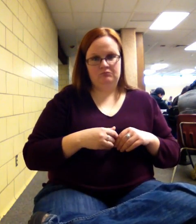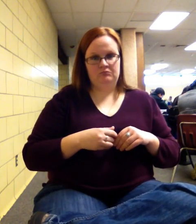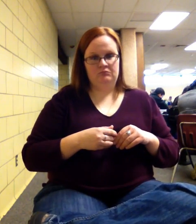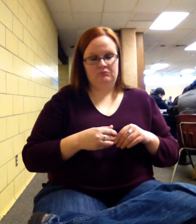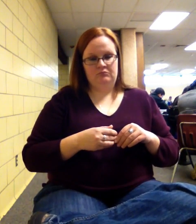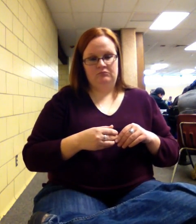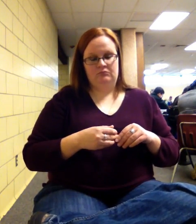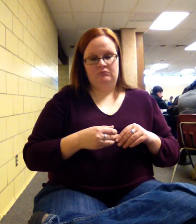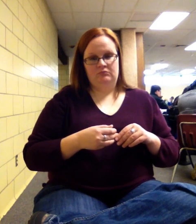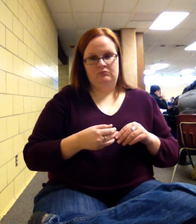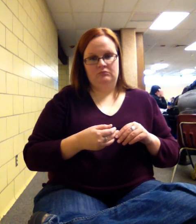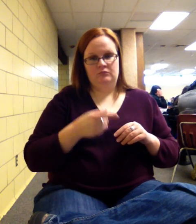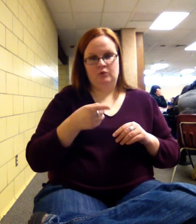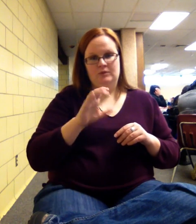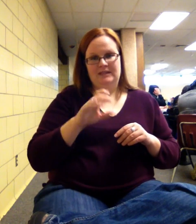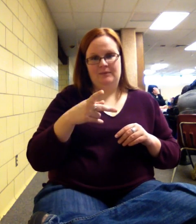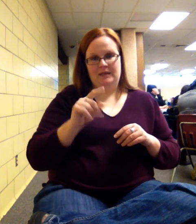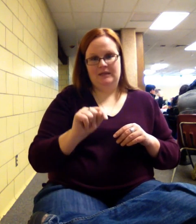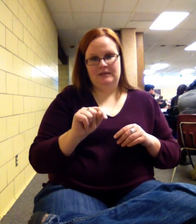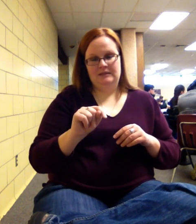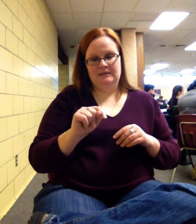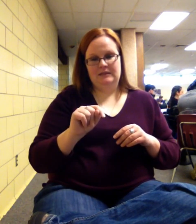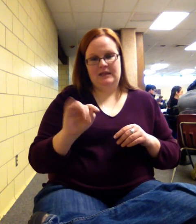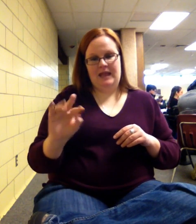So you're going to CPT out the end.